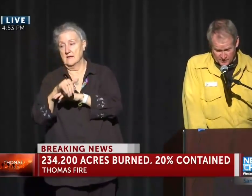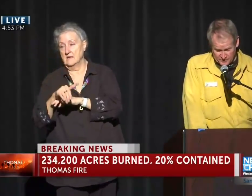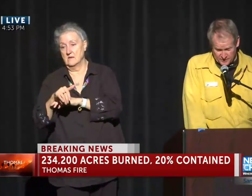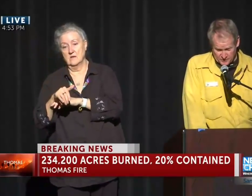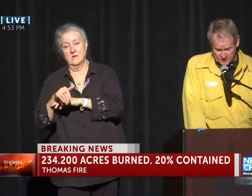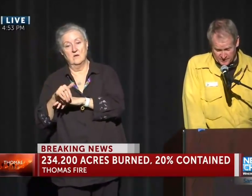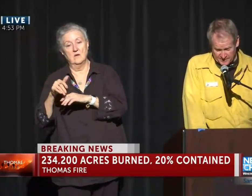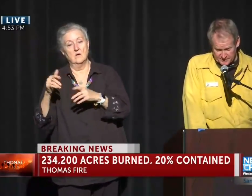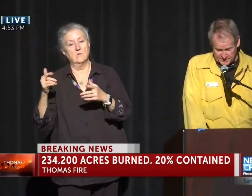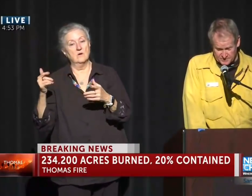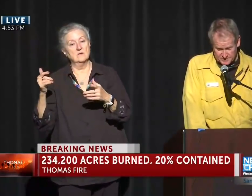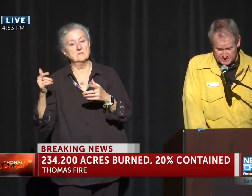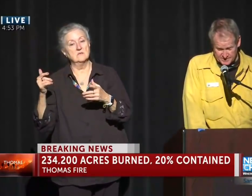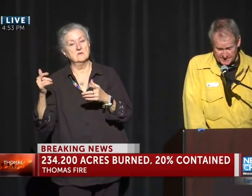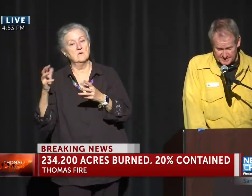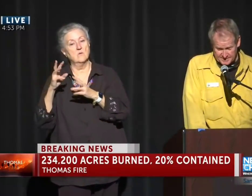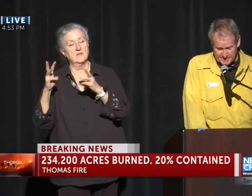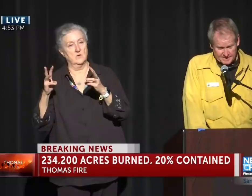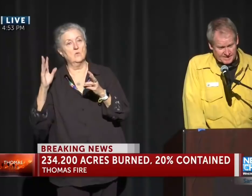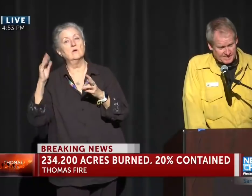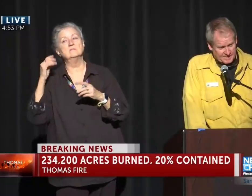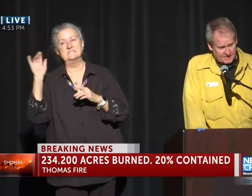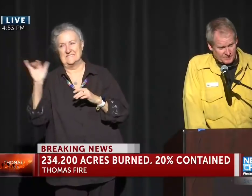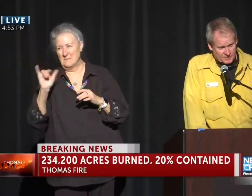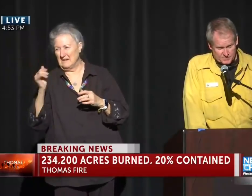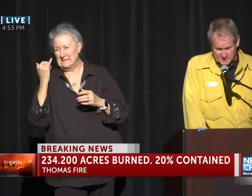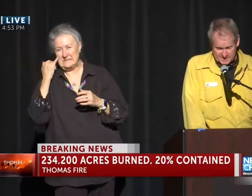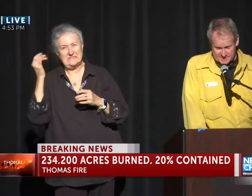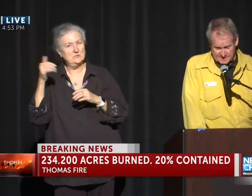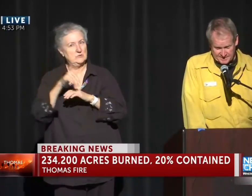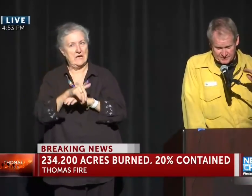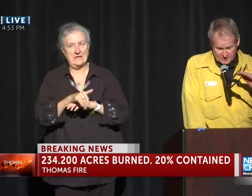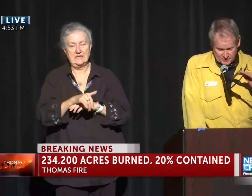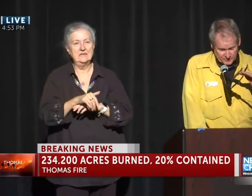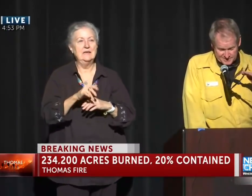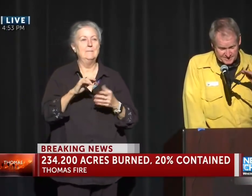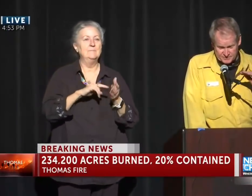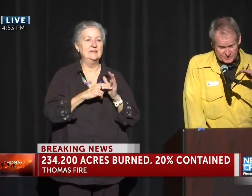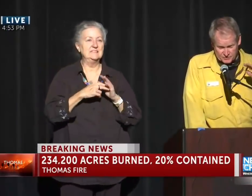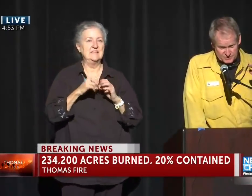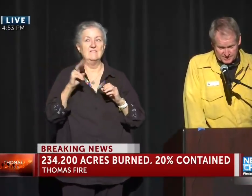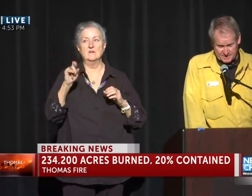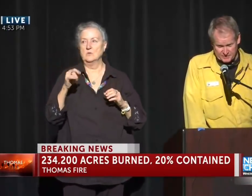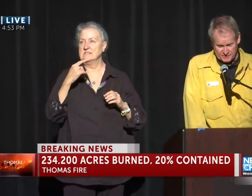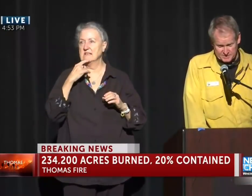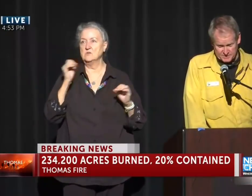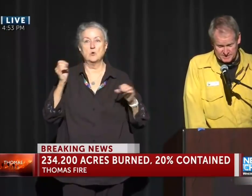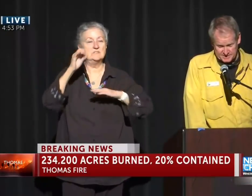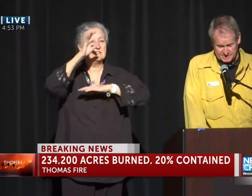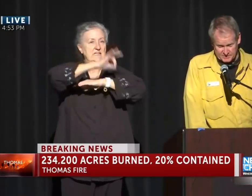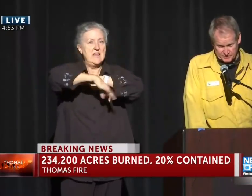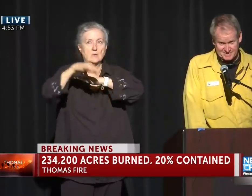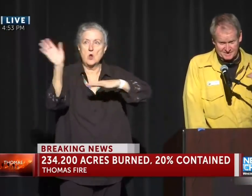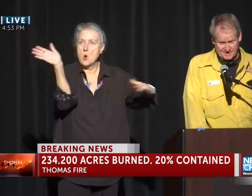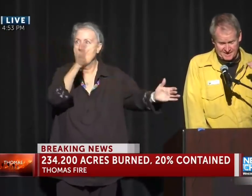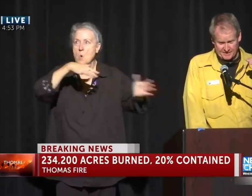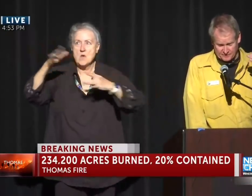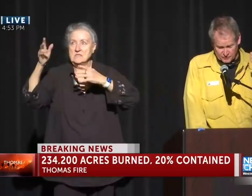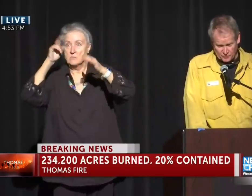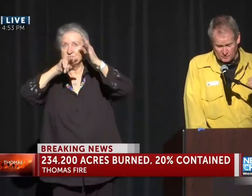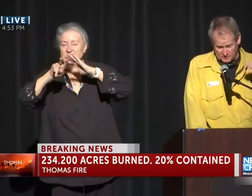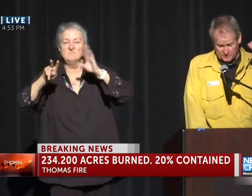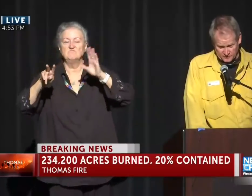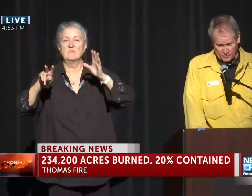winds and weather that we're going to have similar to tonight, which means that even though we say there's no sundowner winds predicted, we